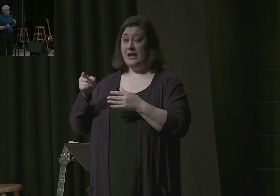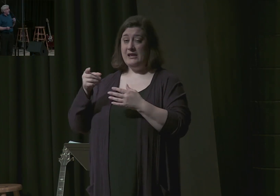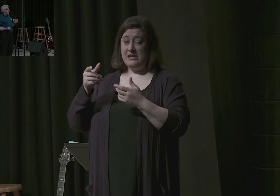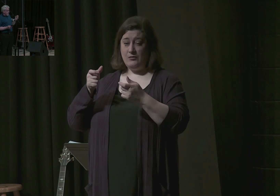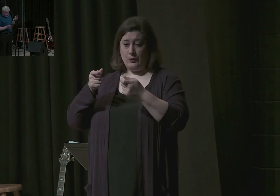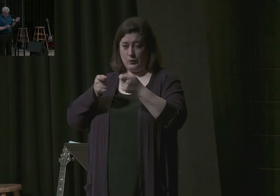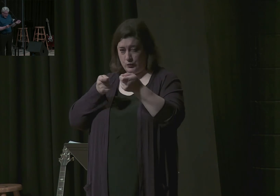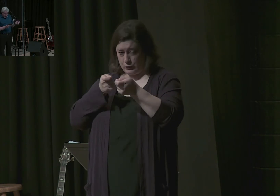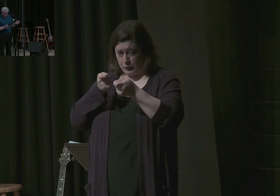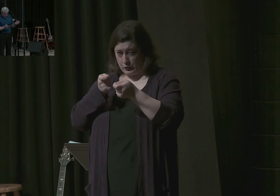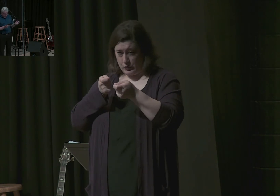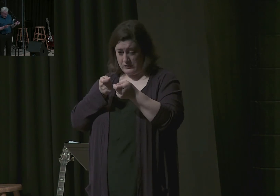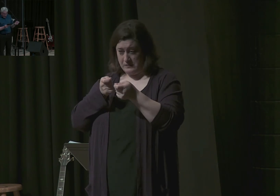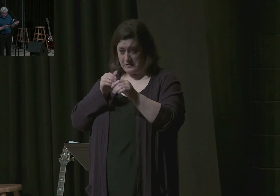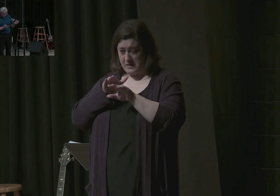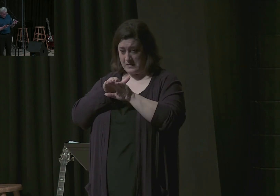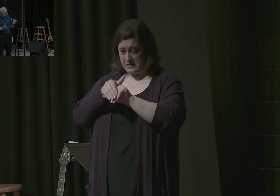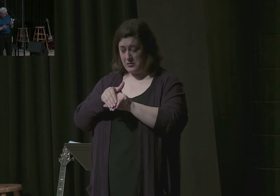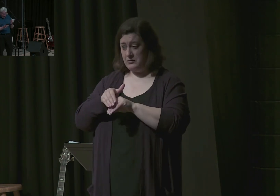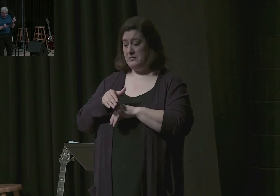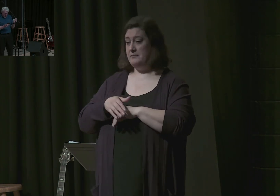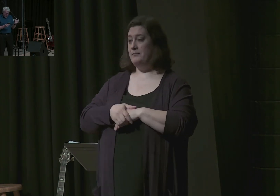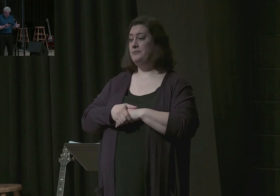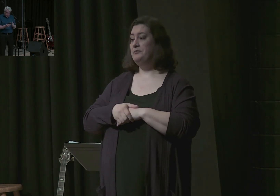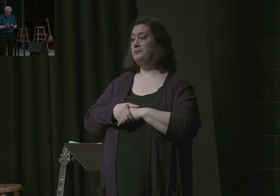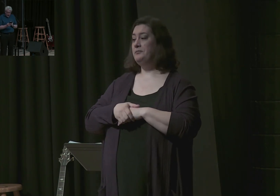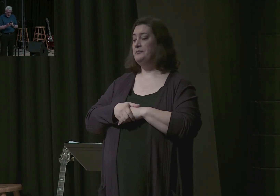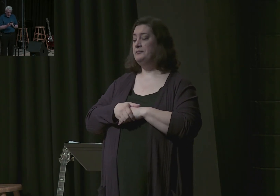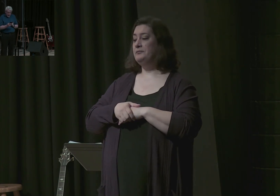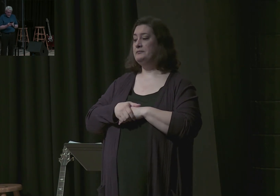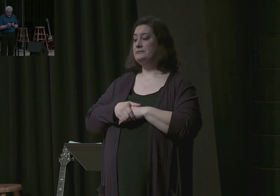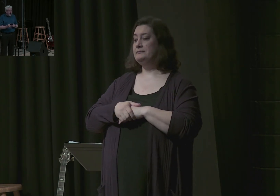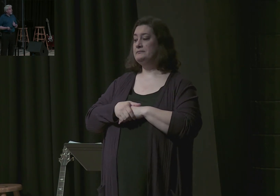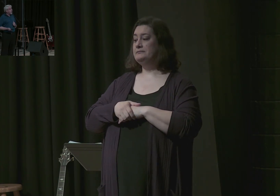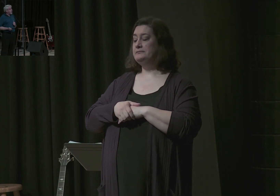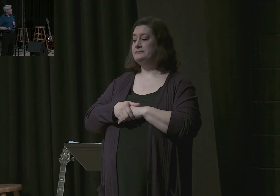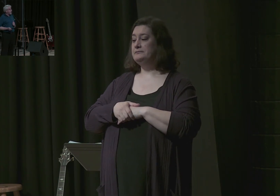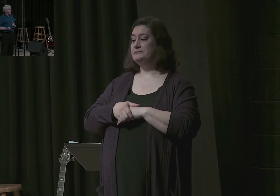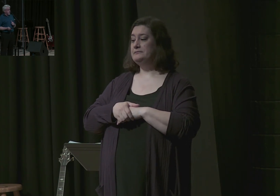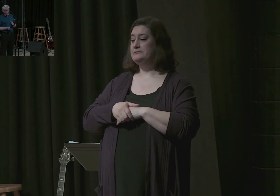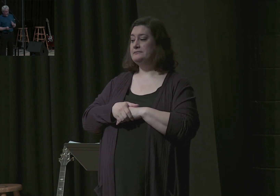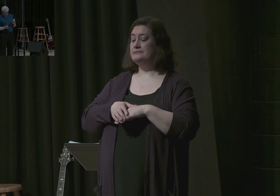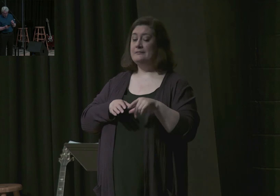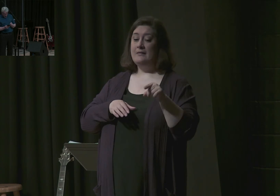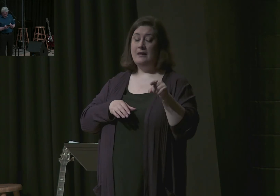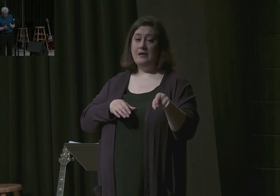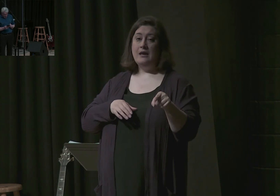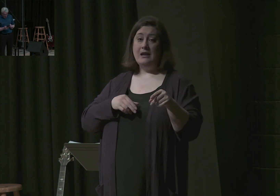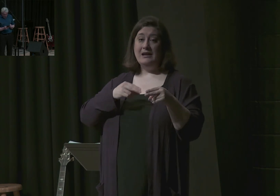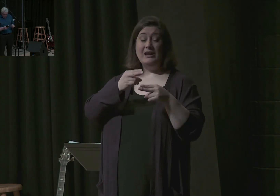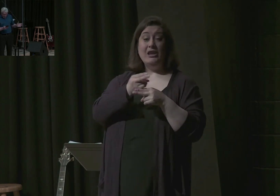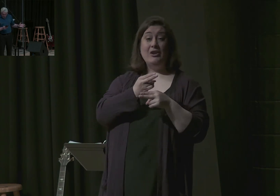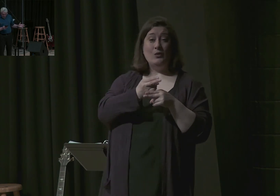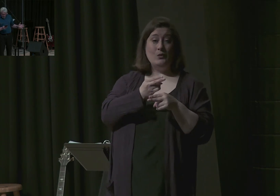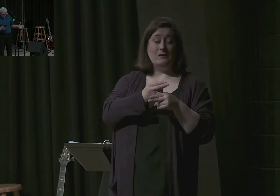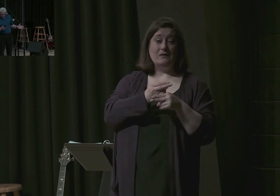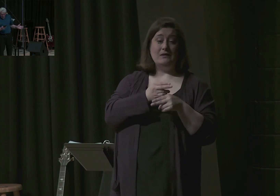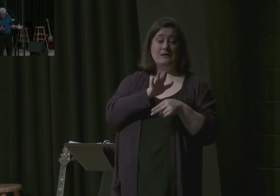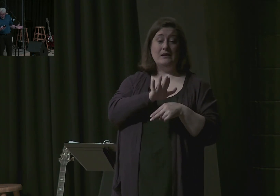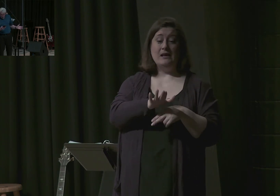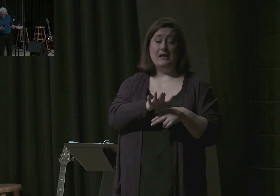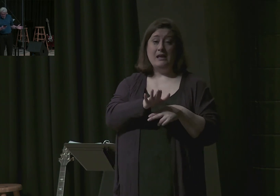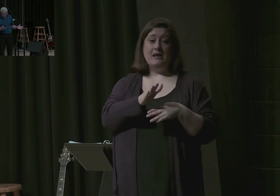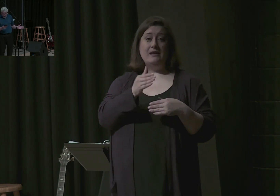hand, Laban seeks to maneuver for advantage. In response, Jacob uses his superior knowledge and practice